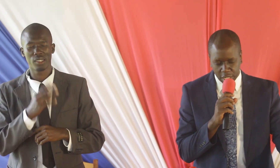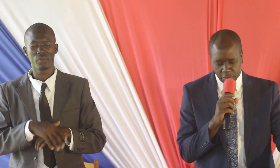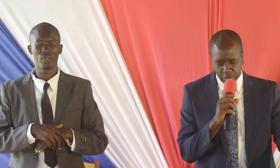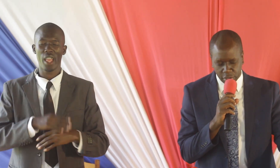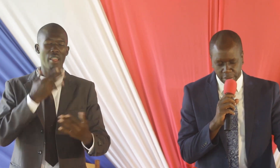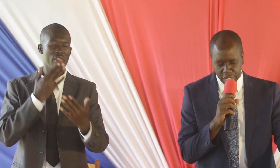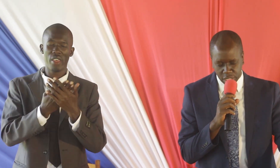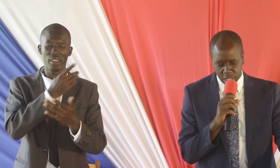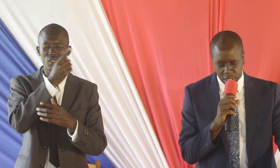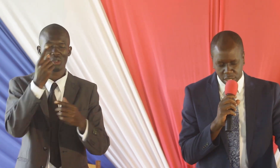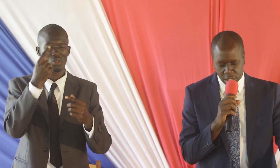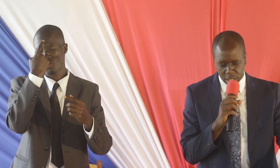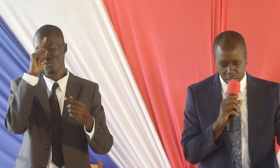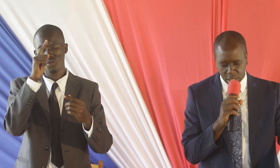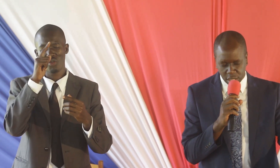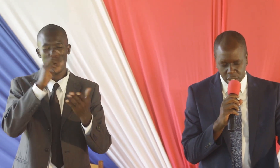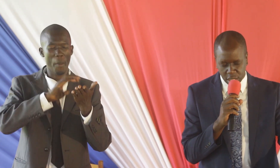We thank you for the message